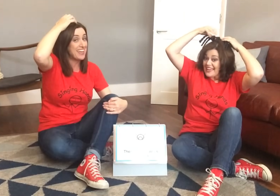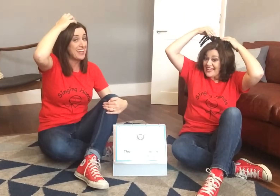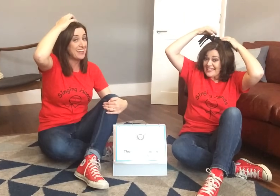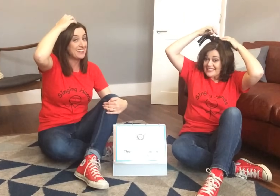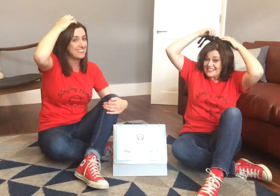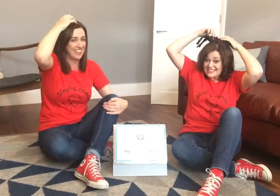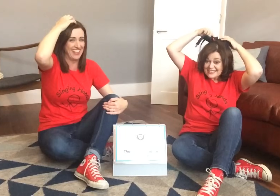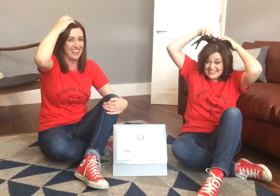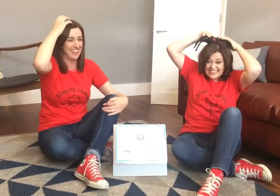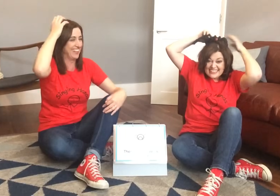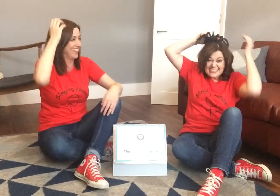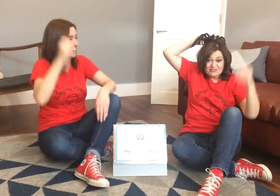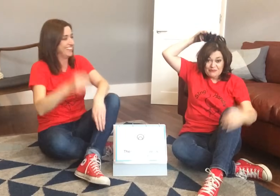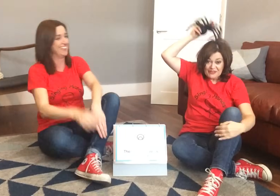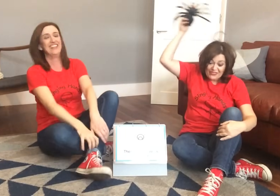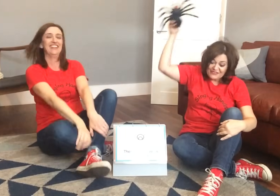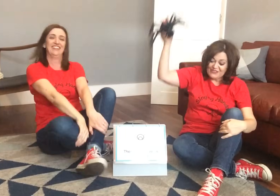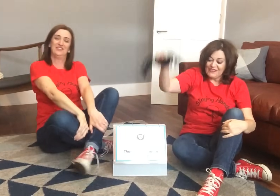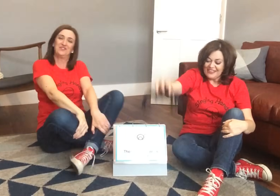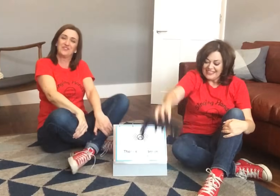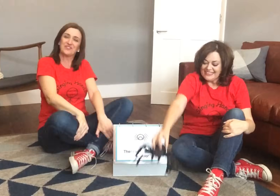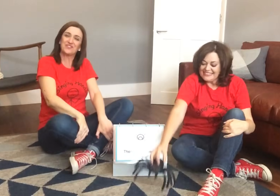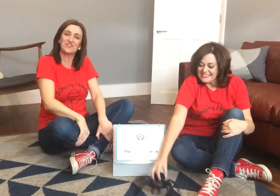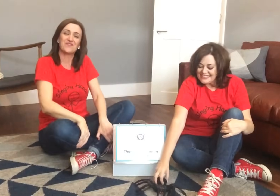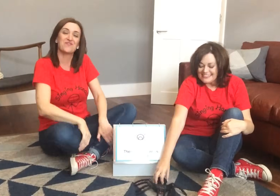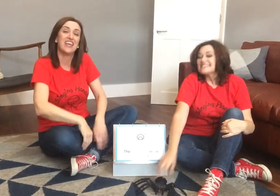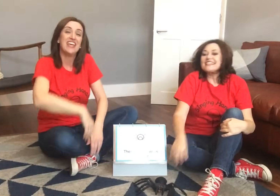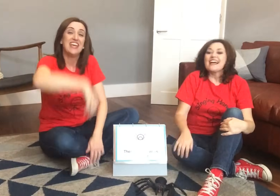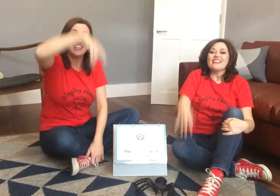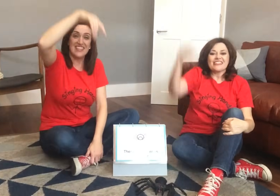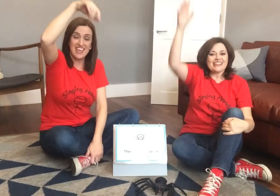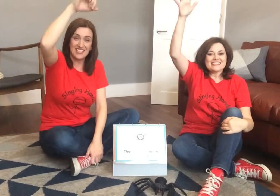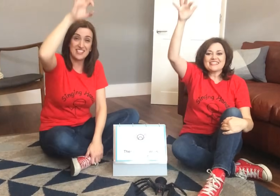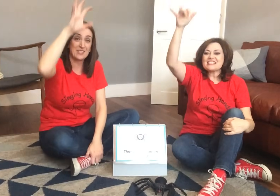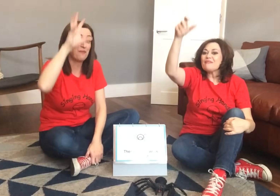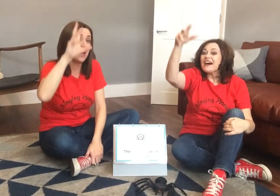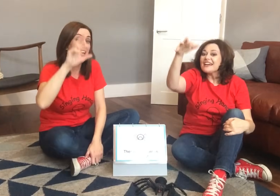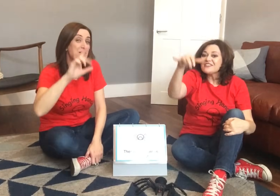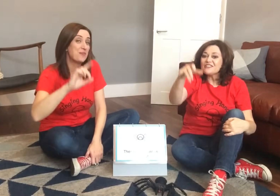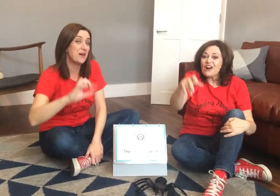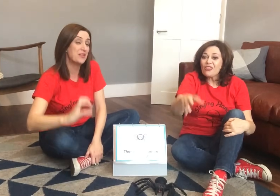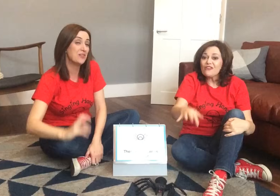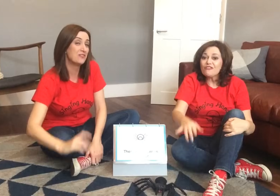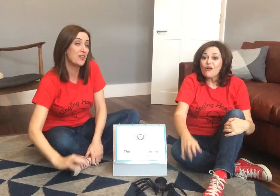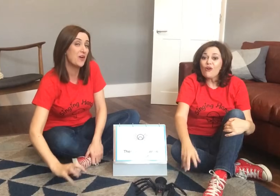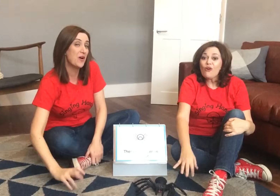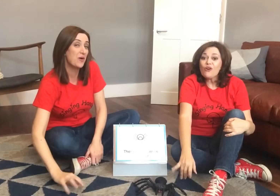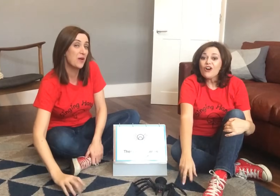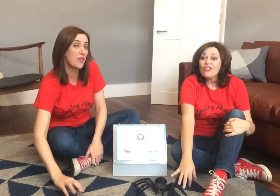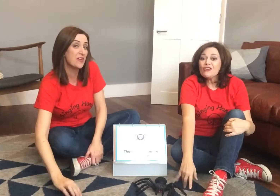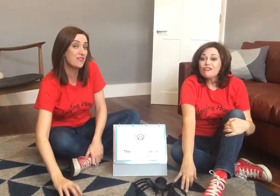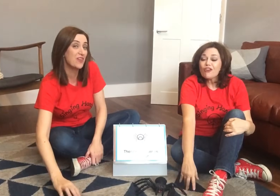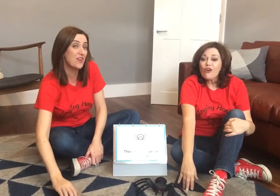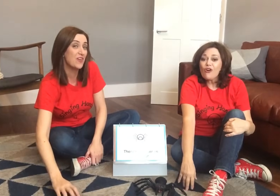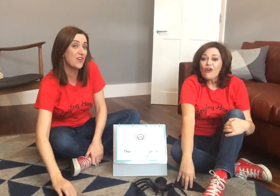head. Should we put it on the floor? There's a spider on the floor, on the floor.